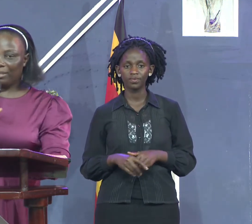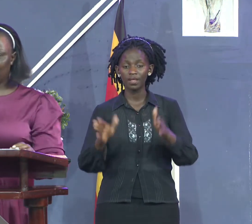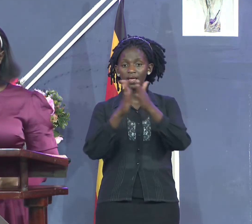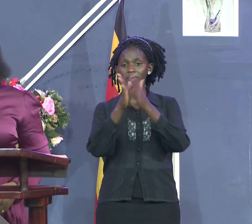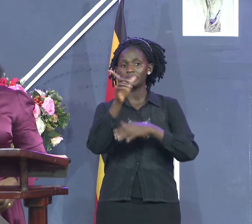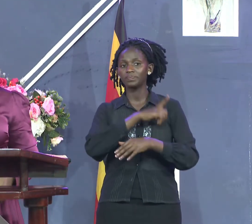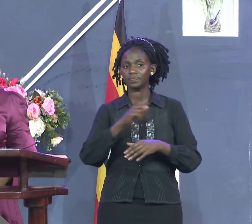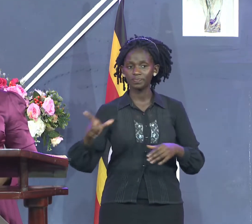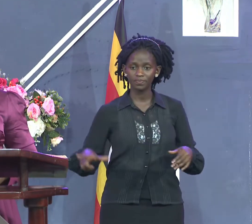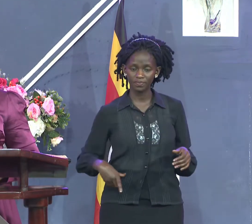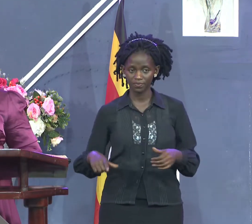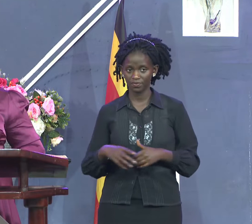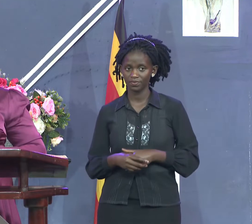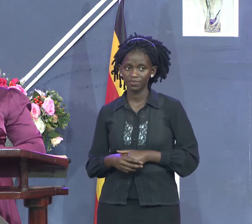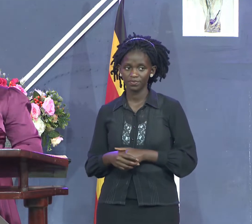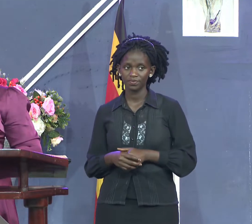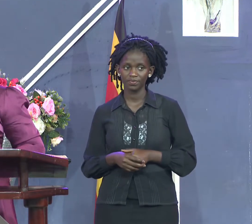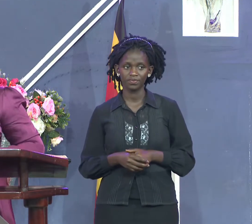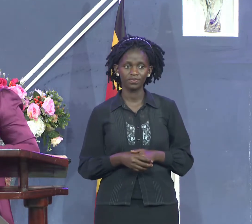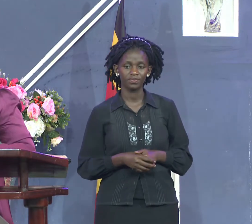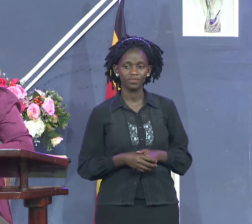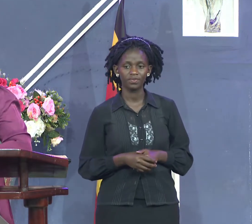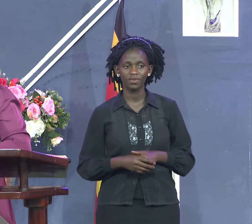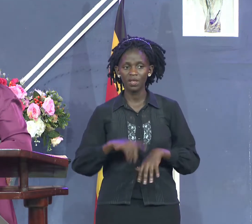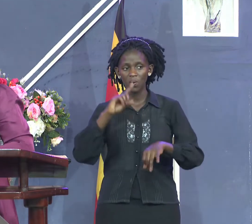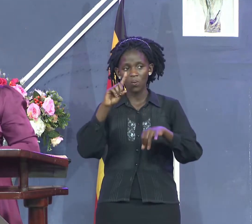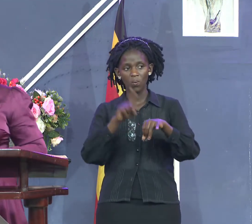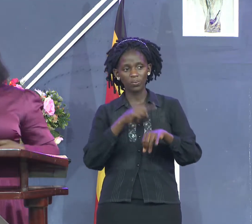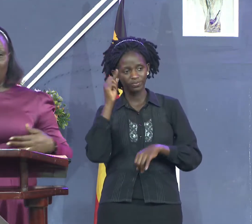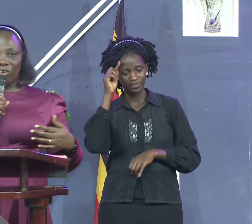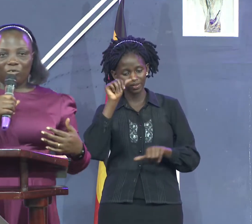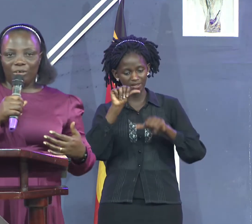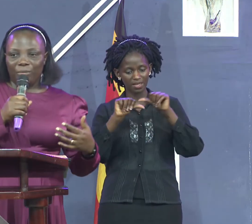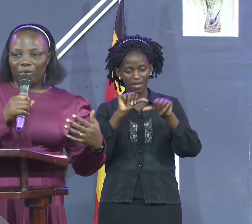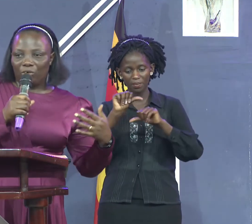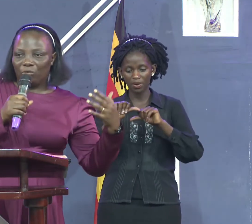Kama yebazwe. Praise the Lord. Bwe nabadde ndowooza